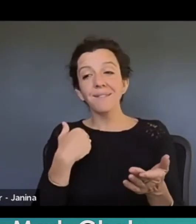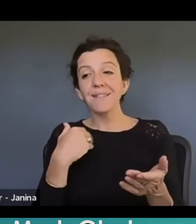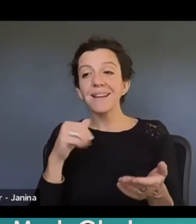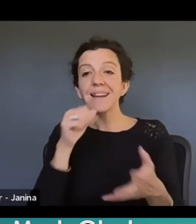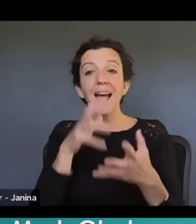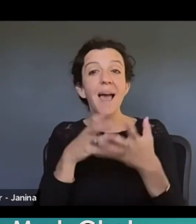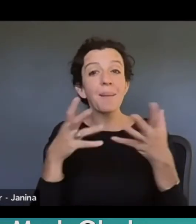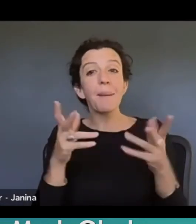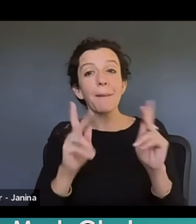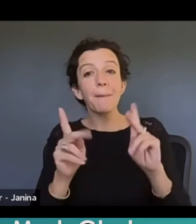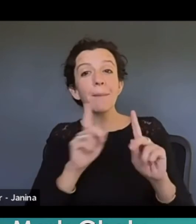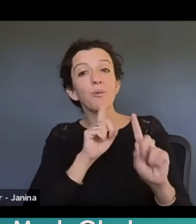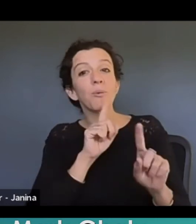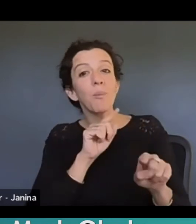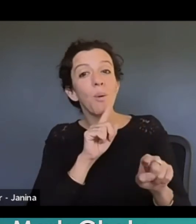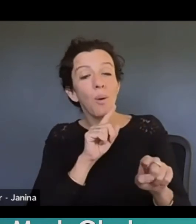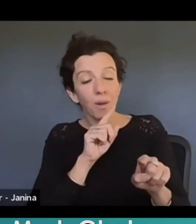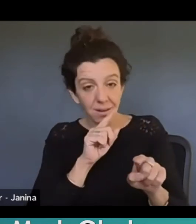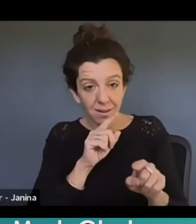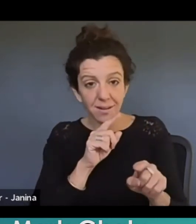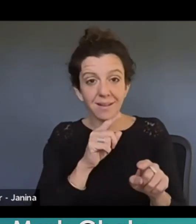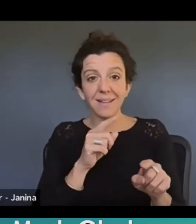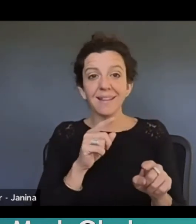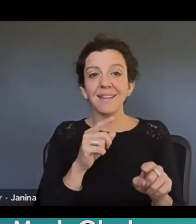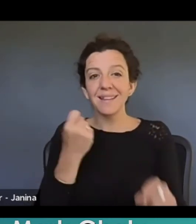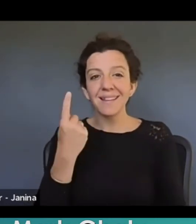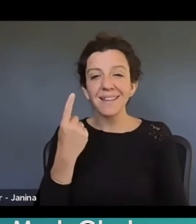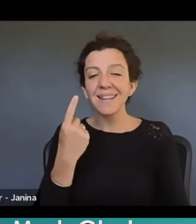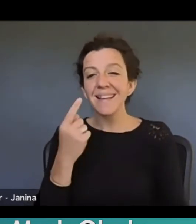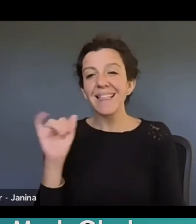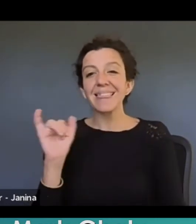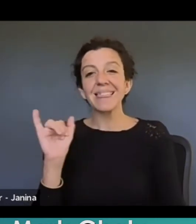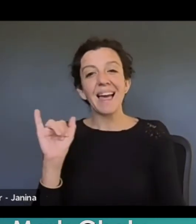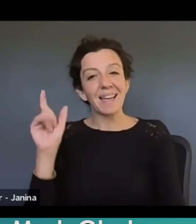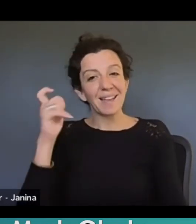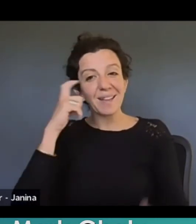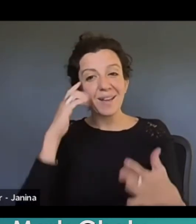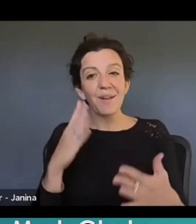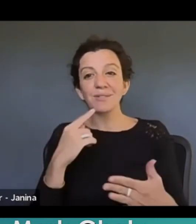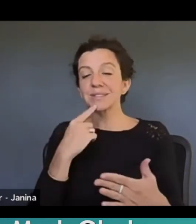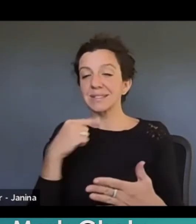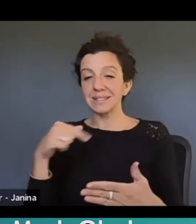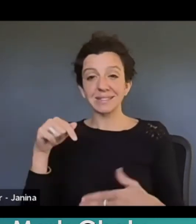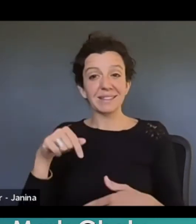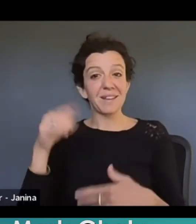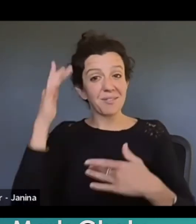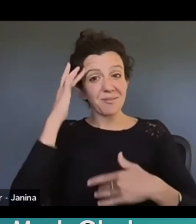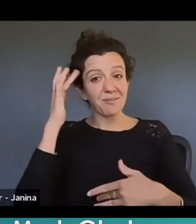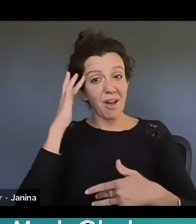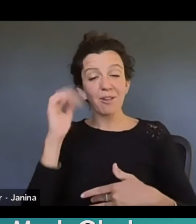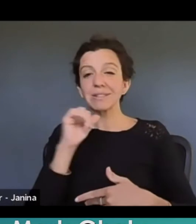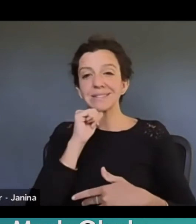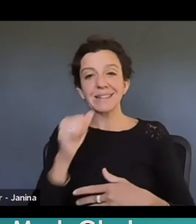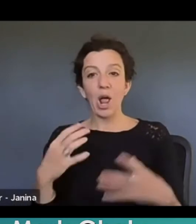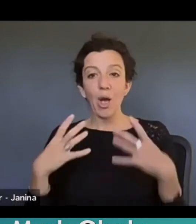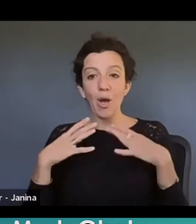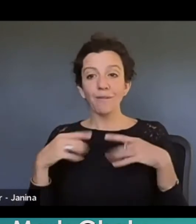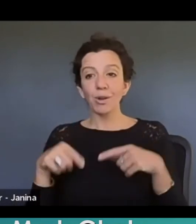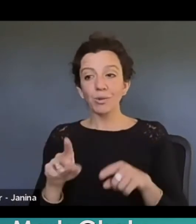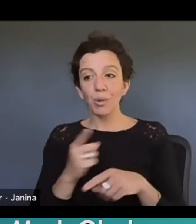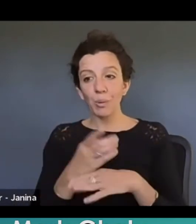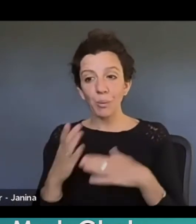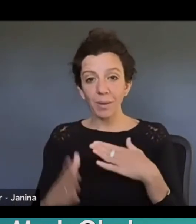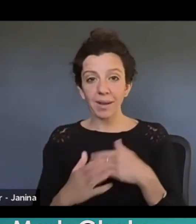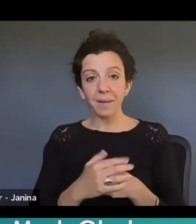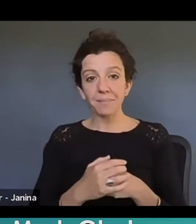governor says it often, the virus doesn't take the weekend off. We often don't see high numbers on Monday mornings